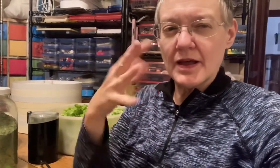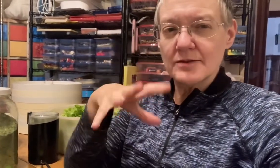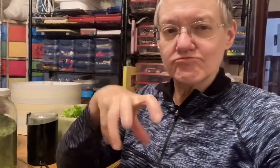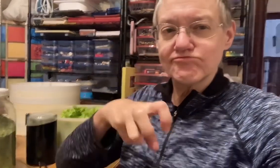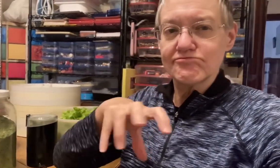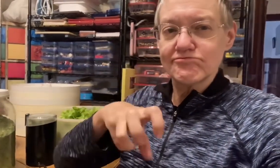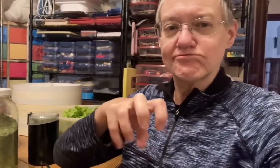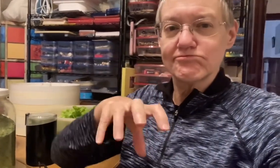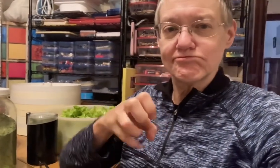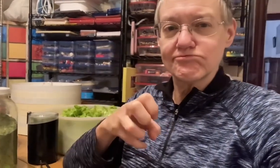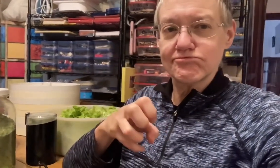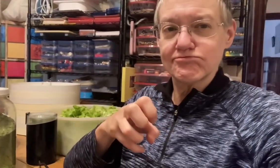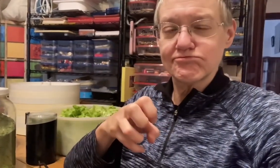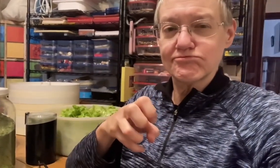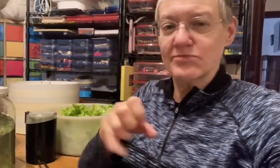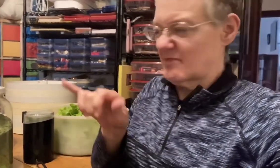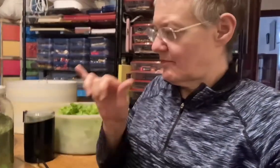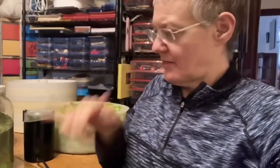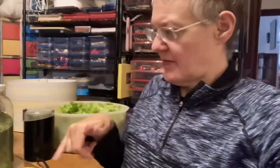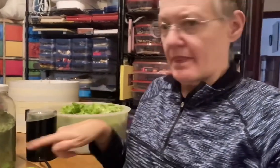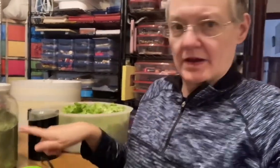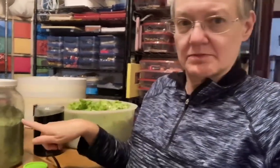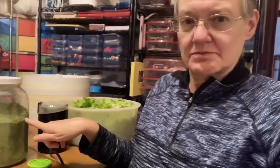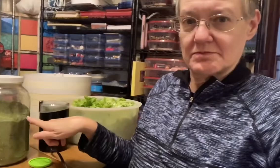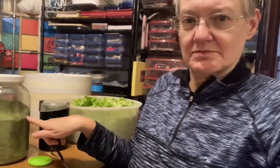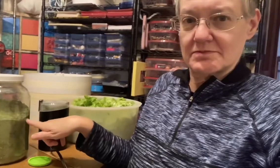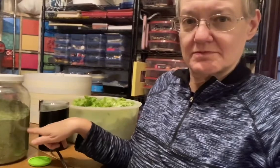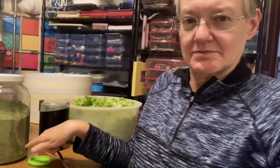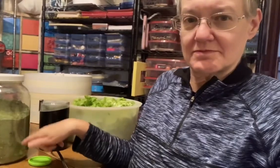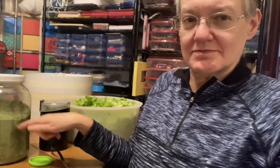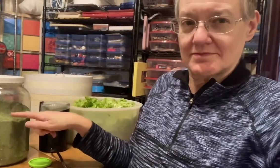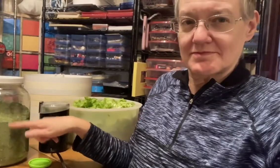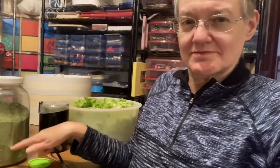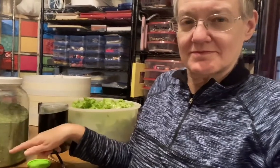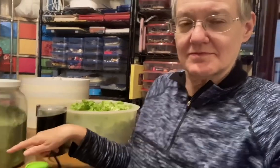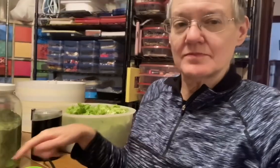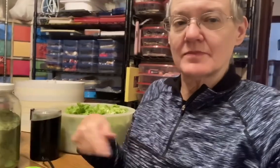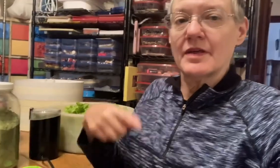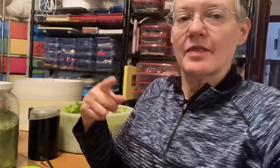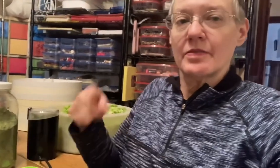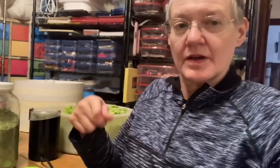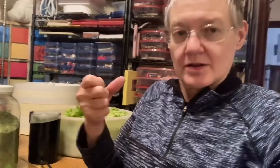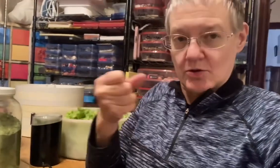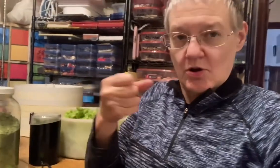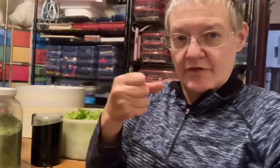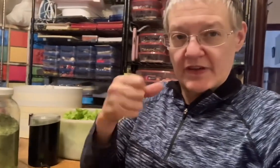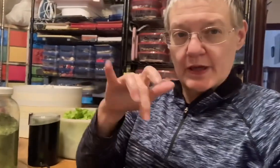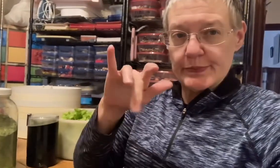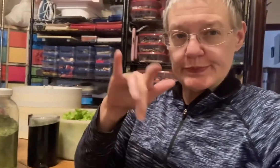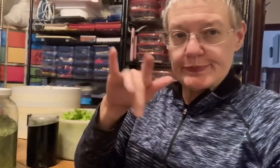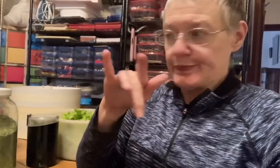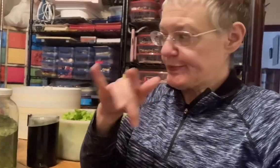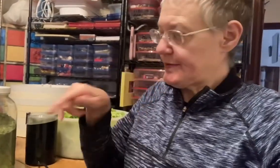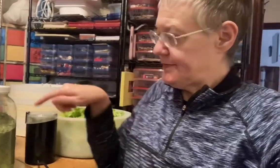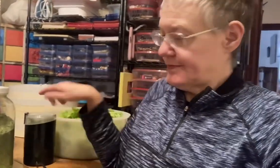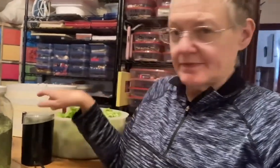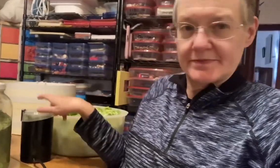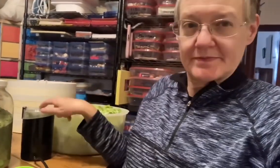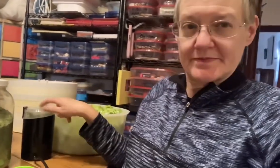processor or crunch them up by hand. And that's what's in this jar. That's that stage. And last, I'll grind them